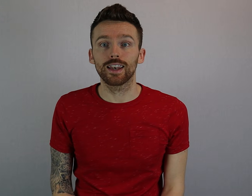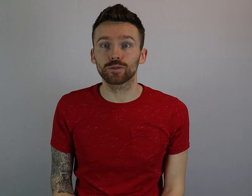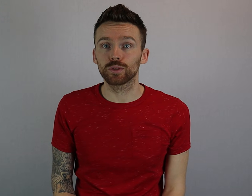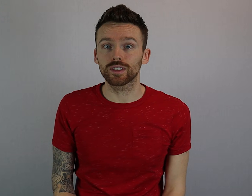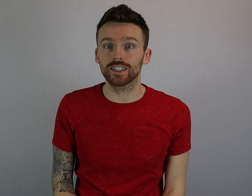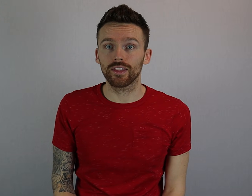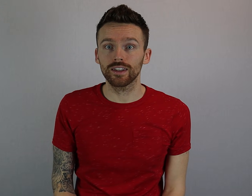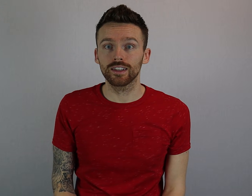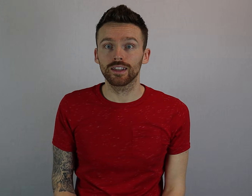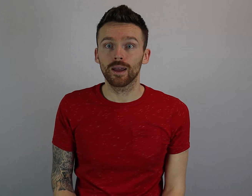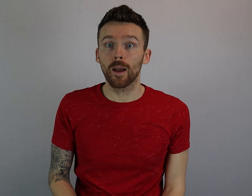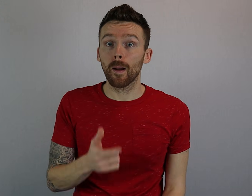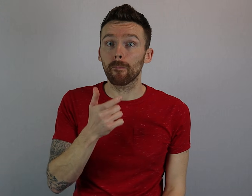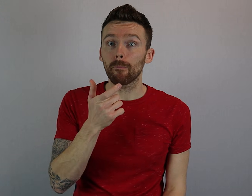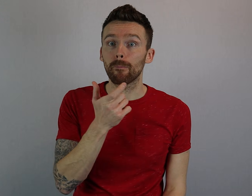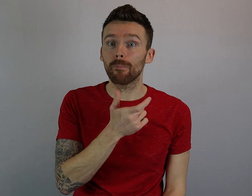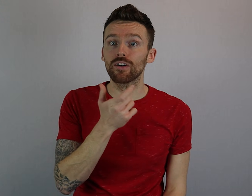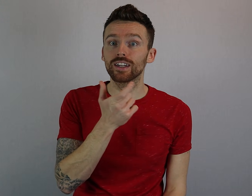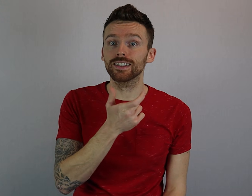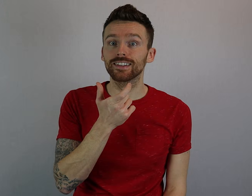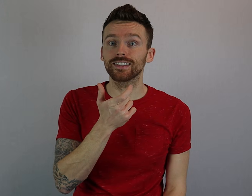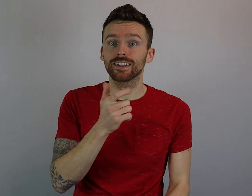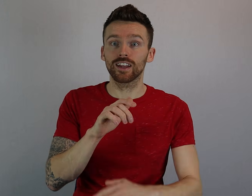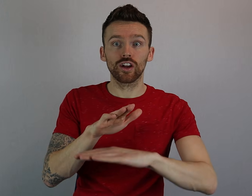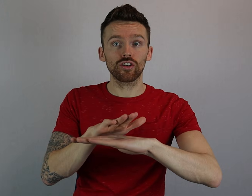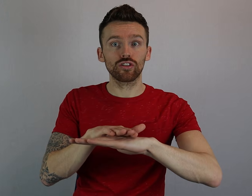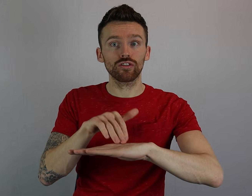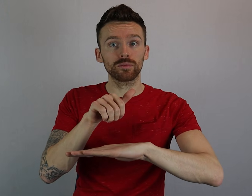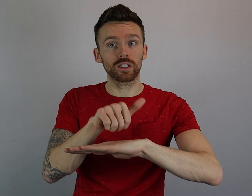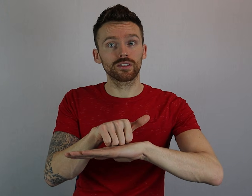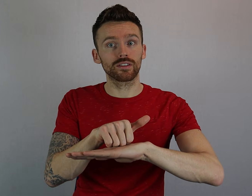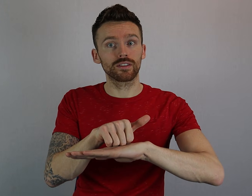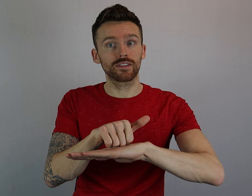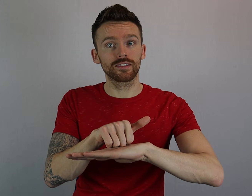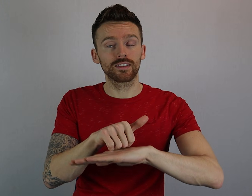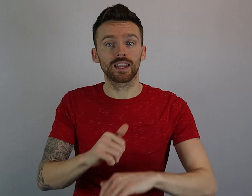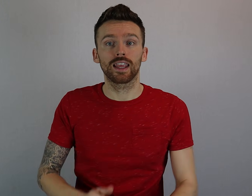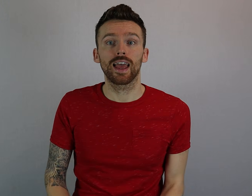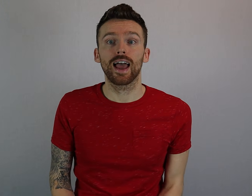Let's put it together. Merry Christmas.